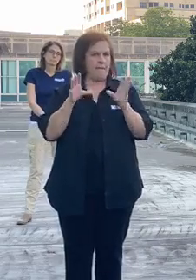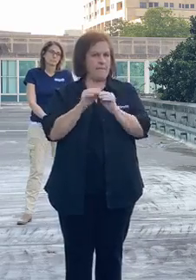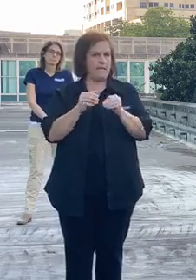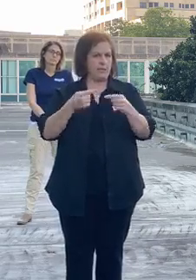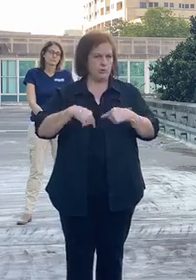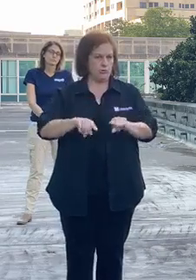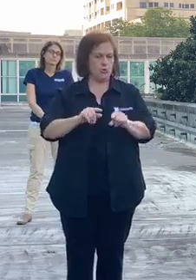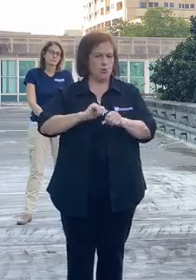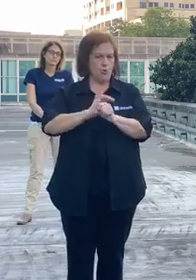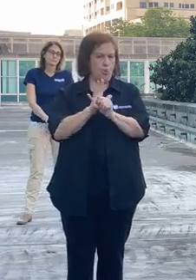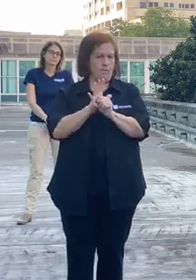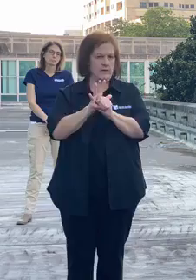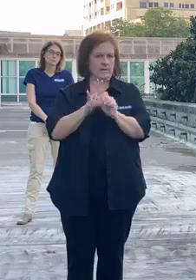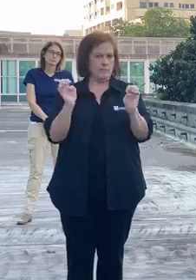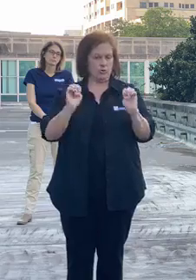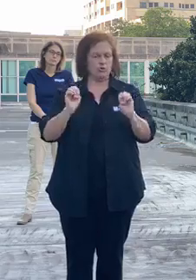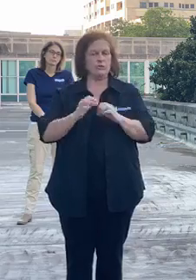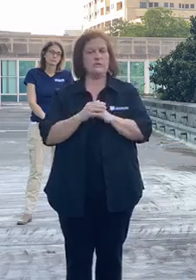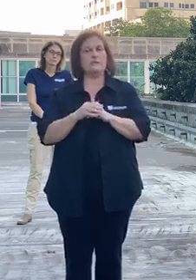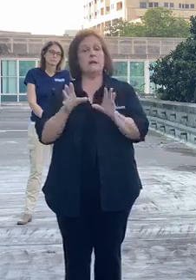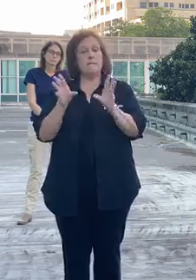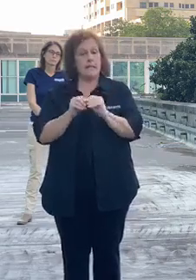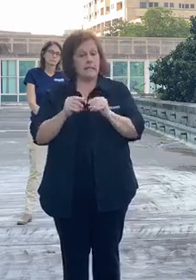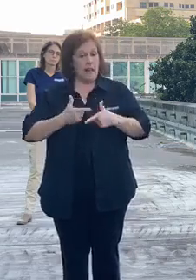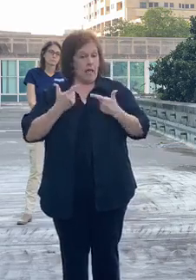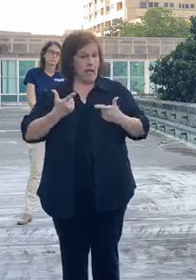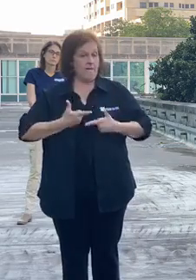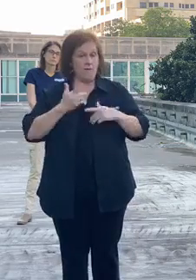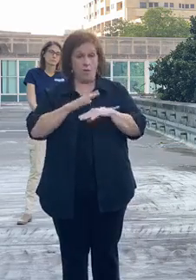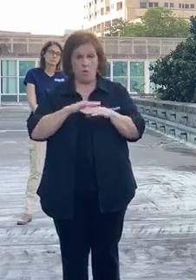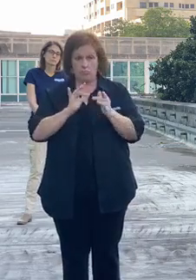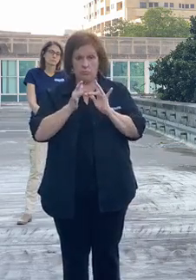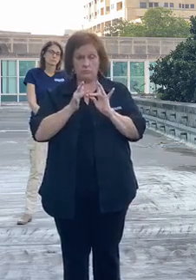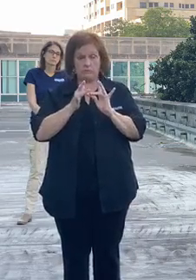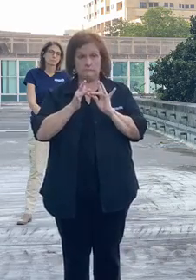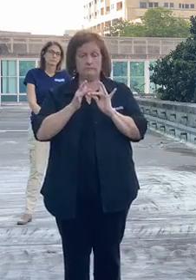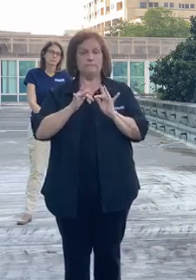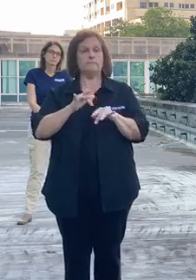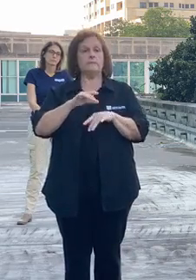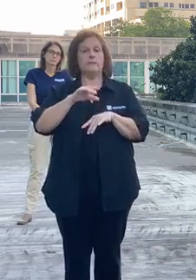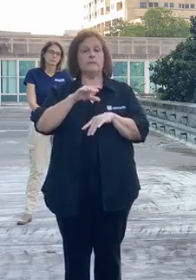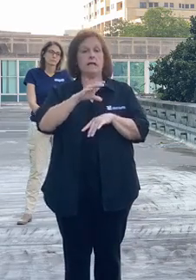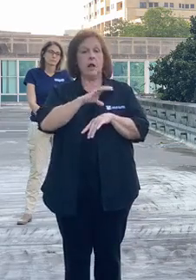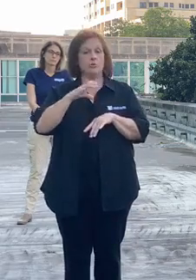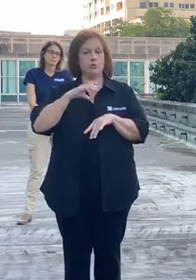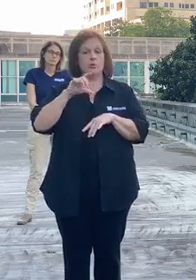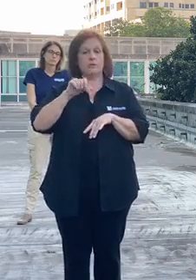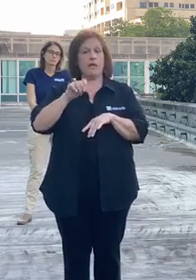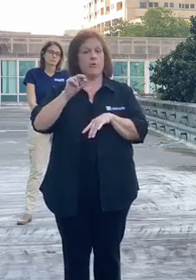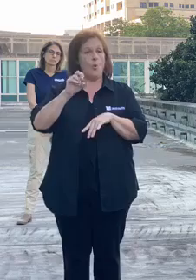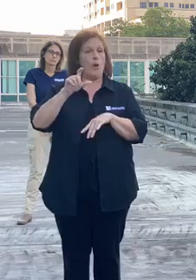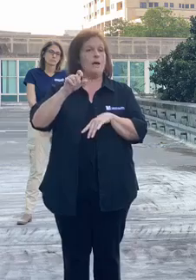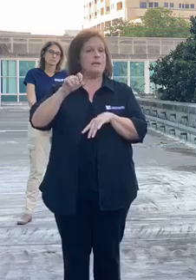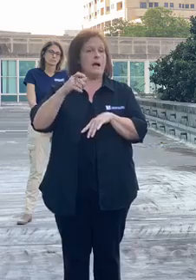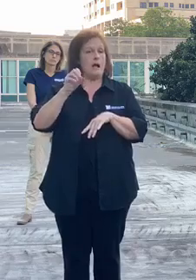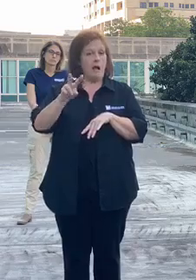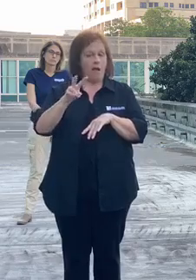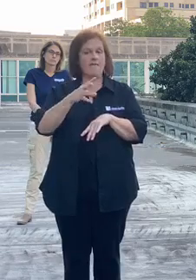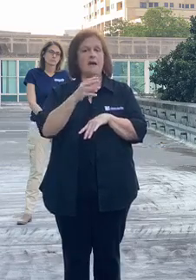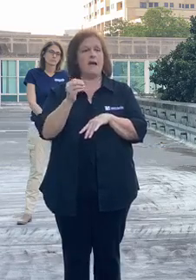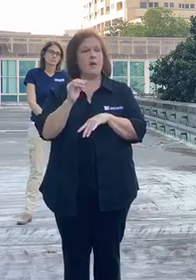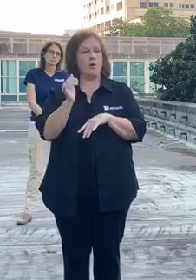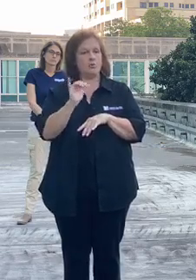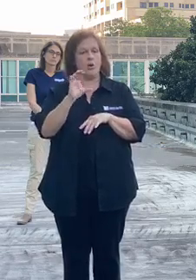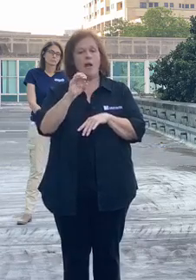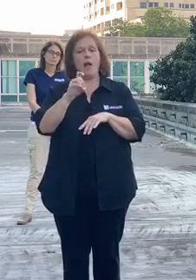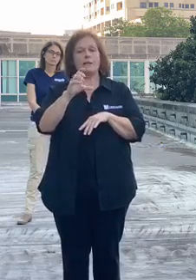COVID-19 emergency. The meeting can be seen live on our website. Once again, our website is council.nola.gov, and also